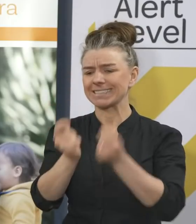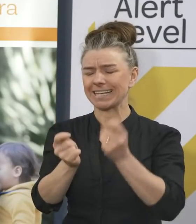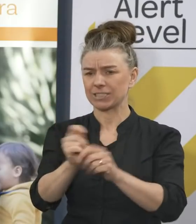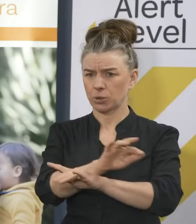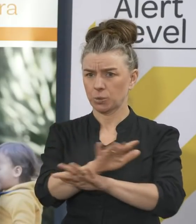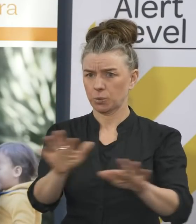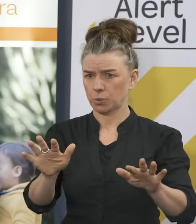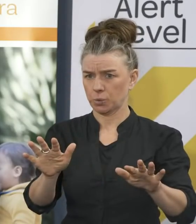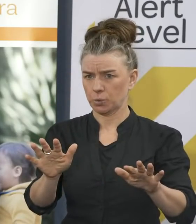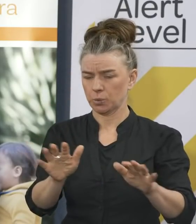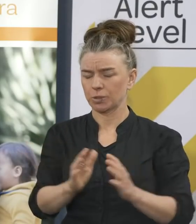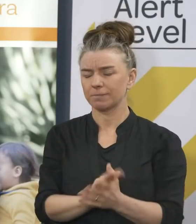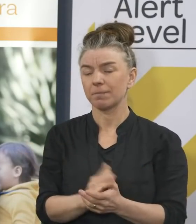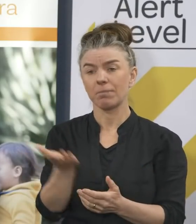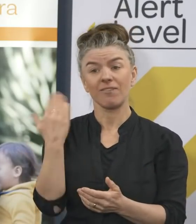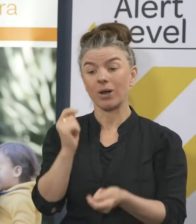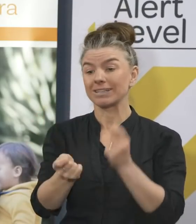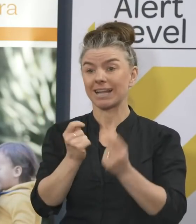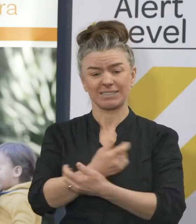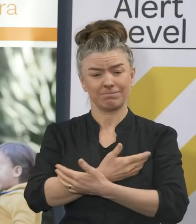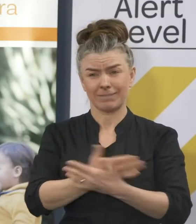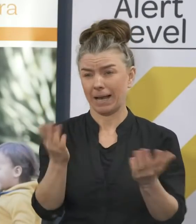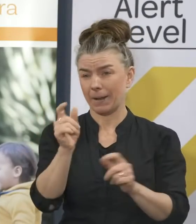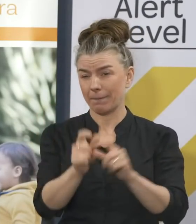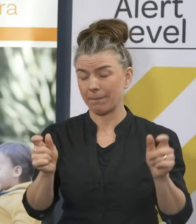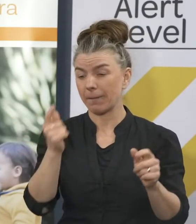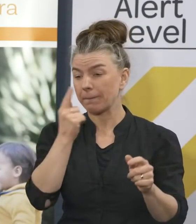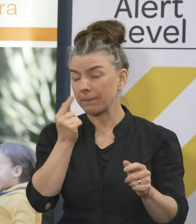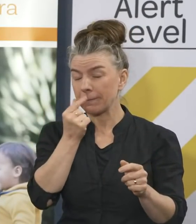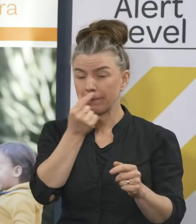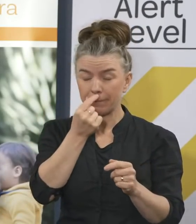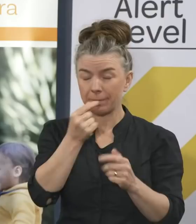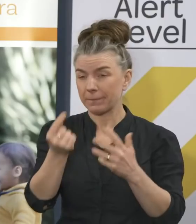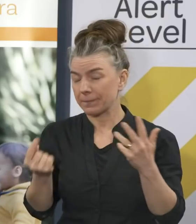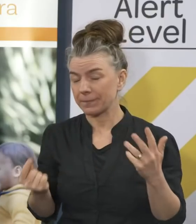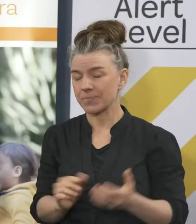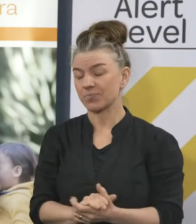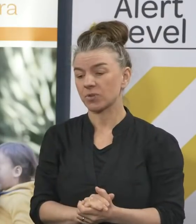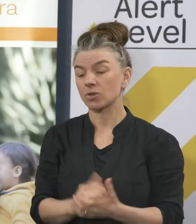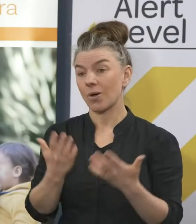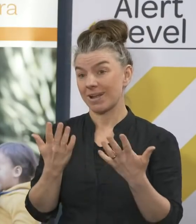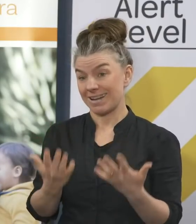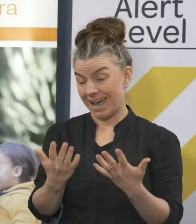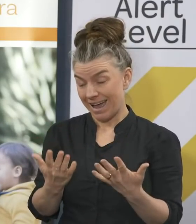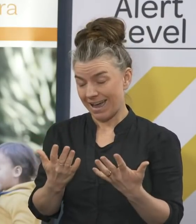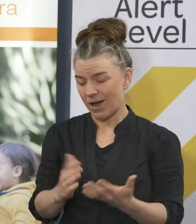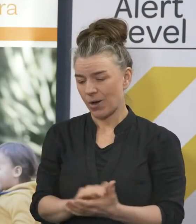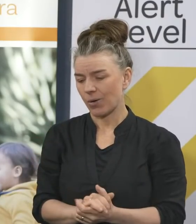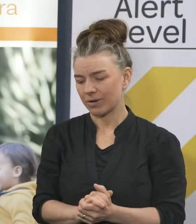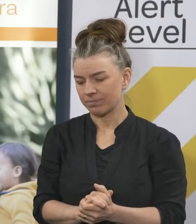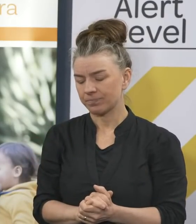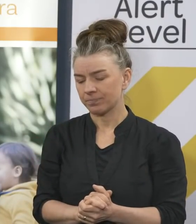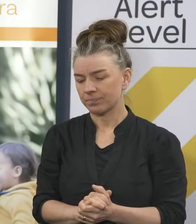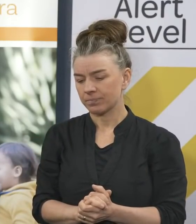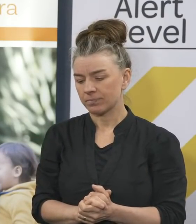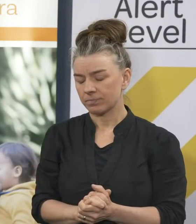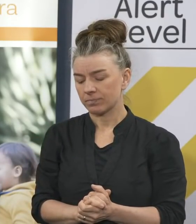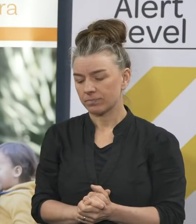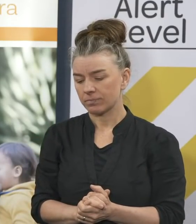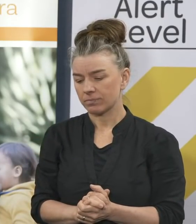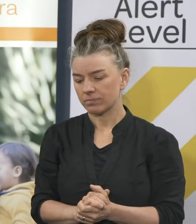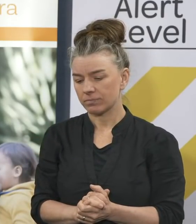our updated approach to testing. First, on the case definition. So the case definition is essentially